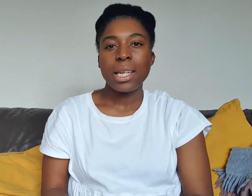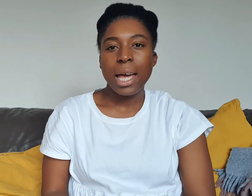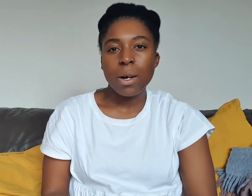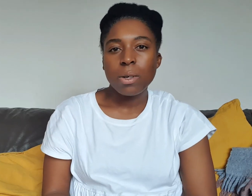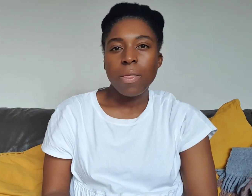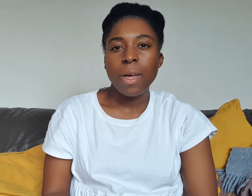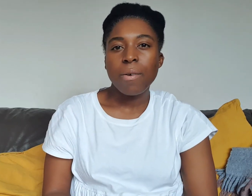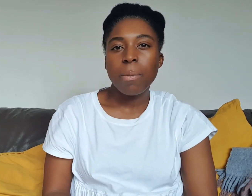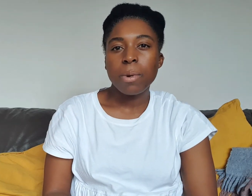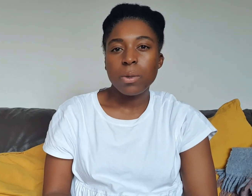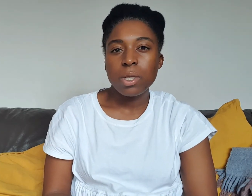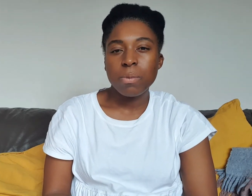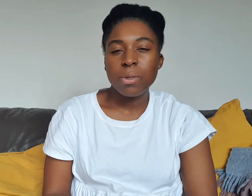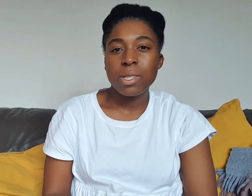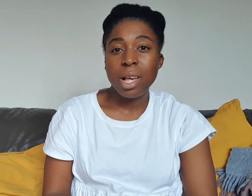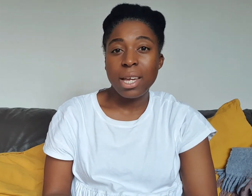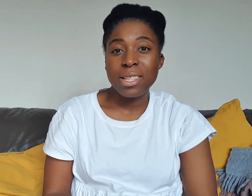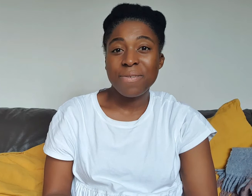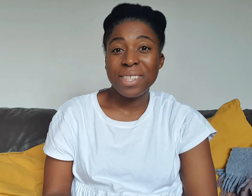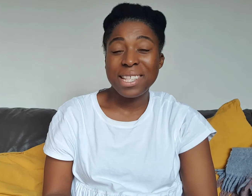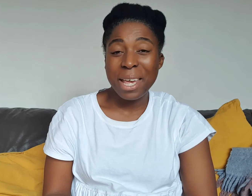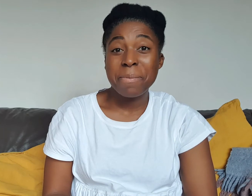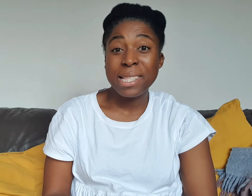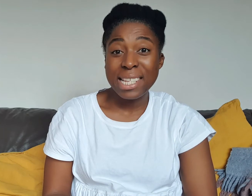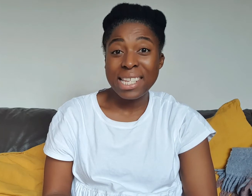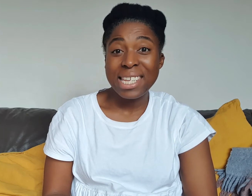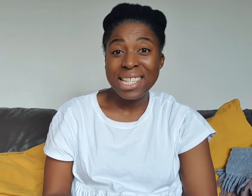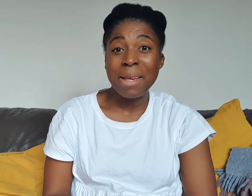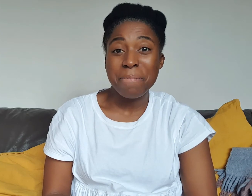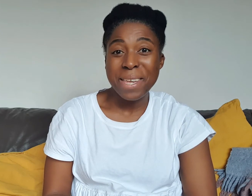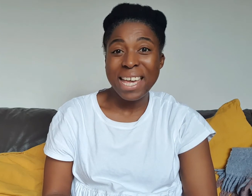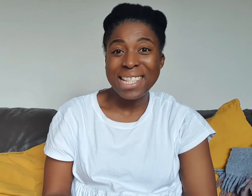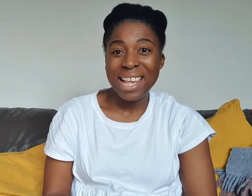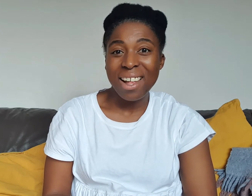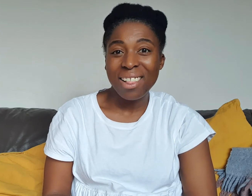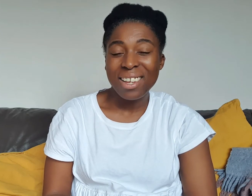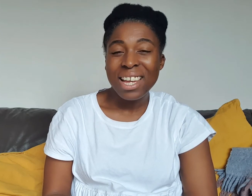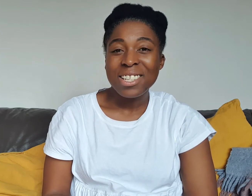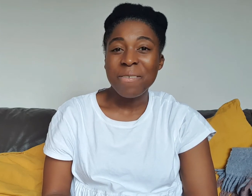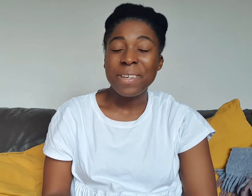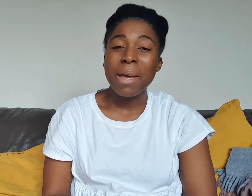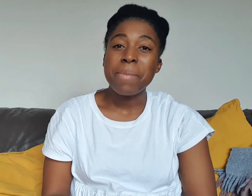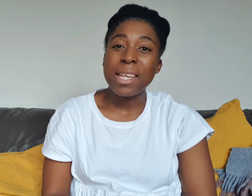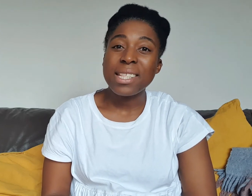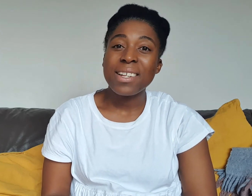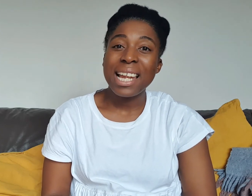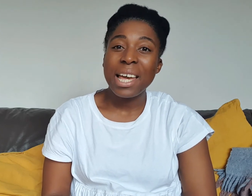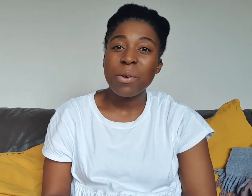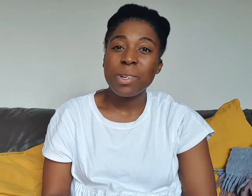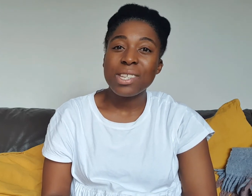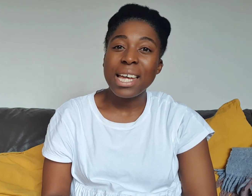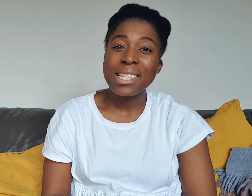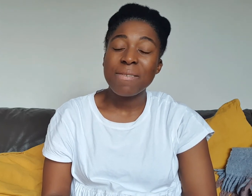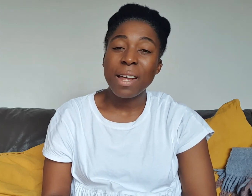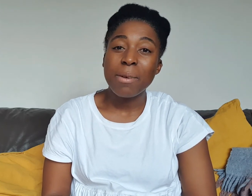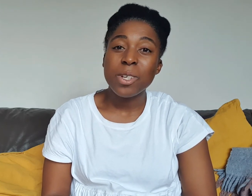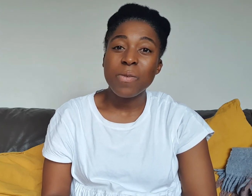Now, there are multiple signs for the same cities in BSL. Don't forget, BSL is a language that has developed over